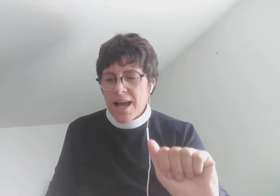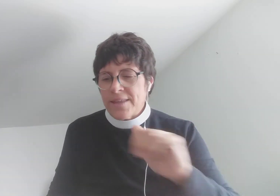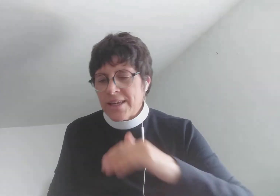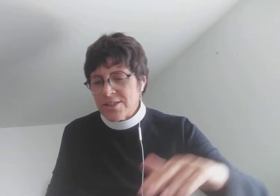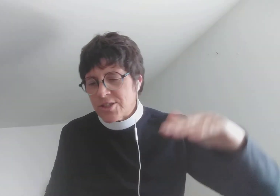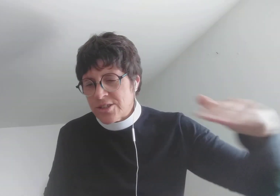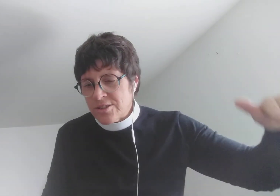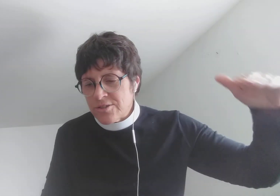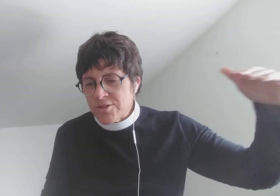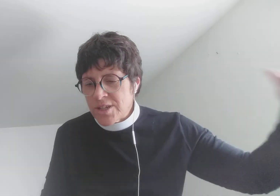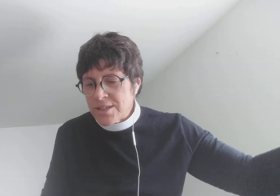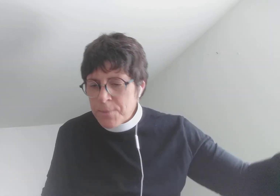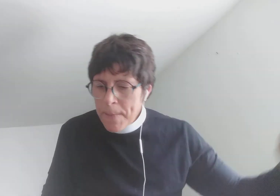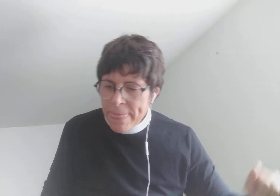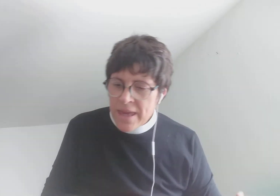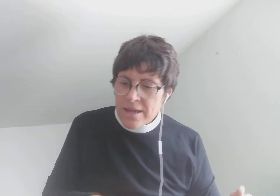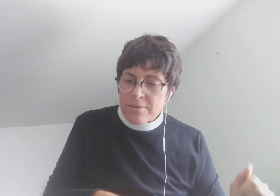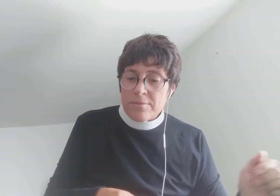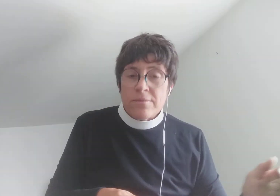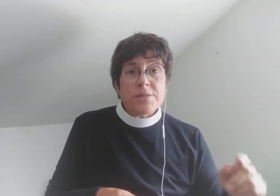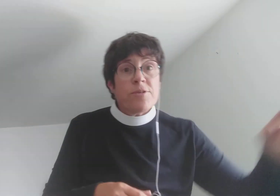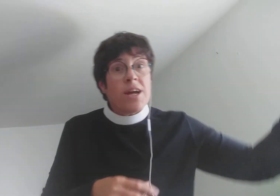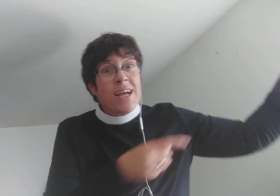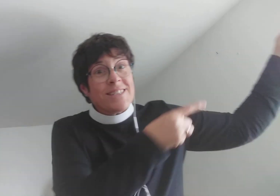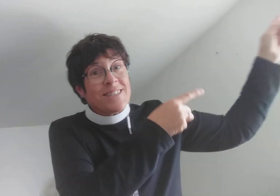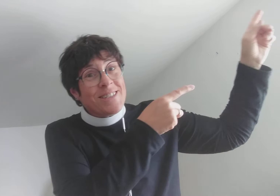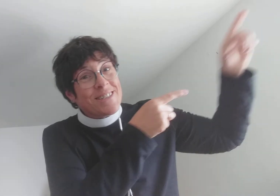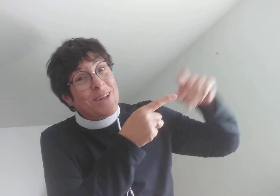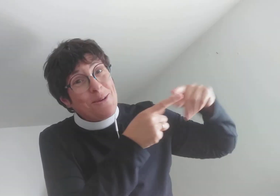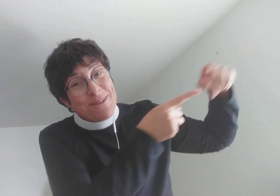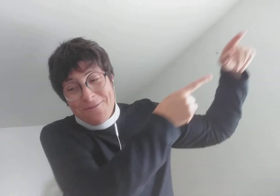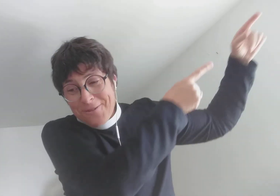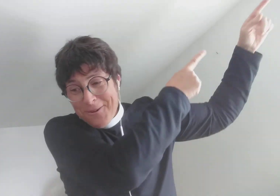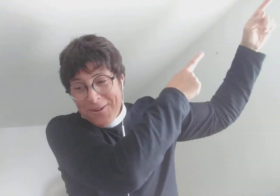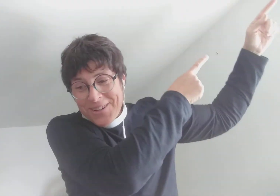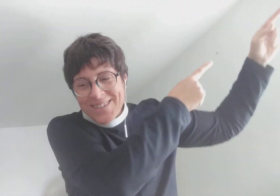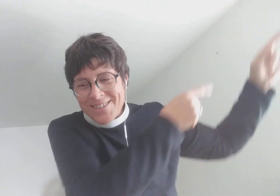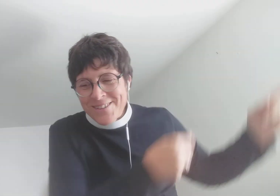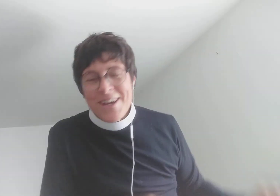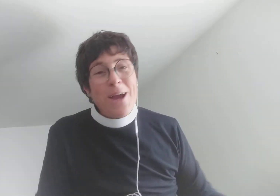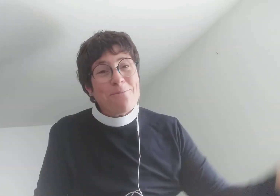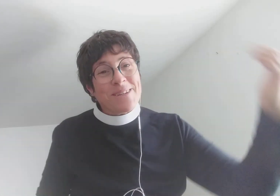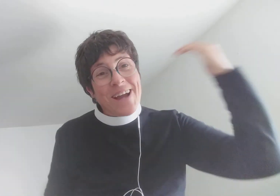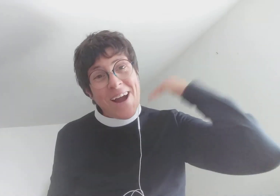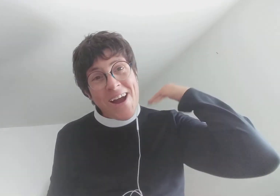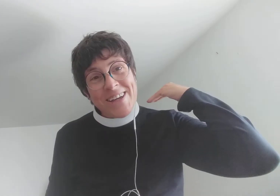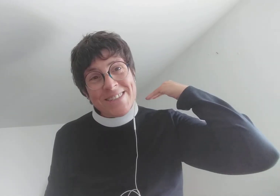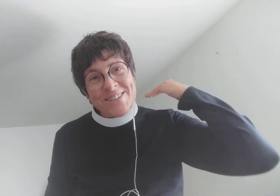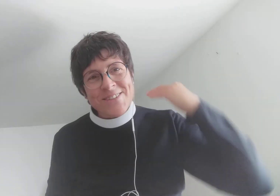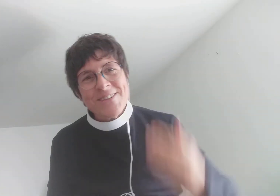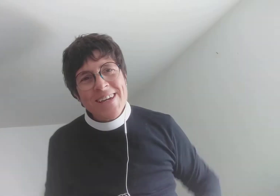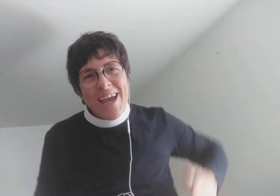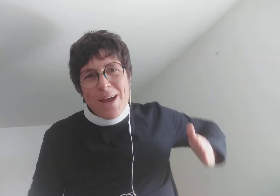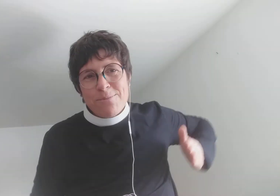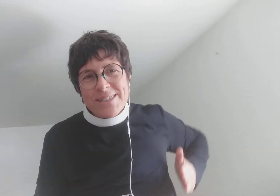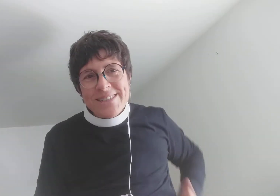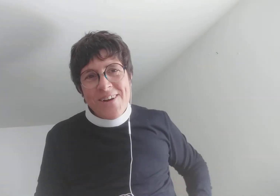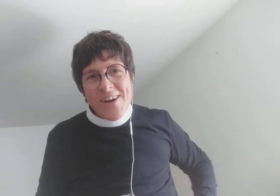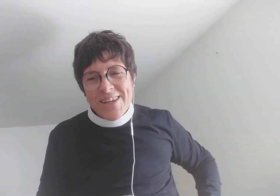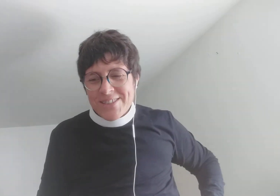their children. His presence go before you and behind you and beside